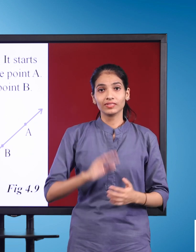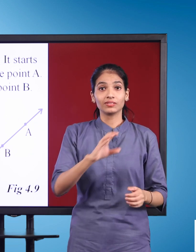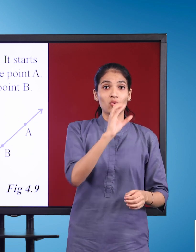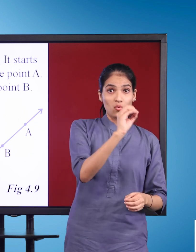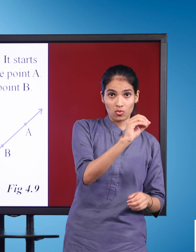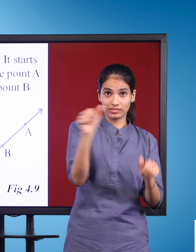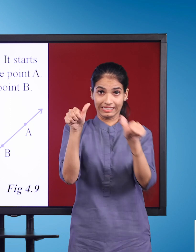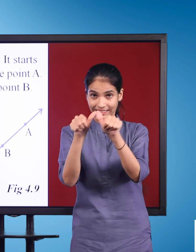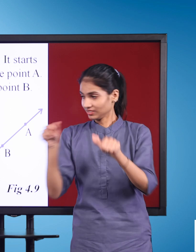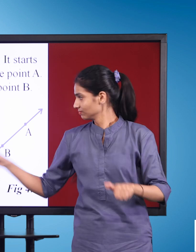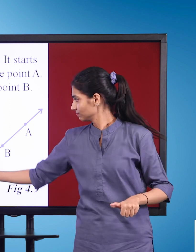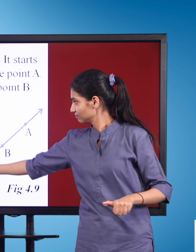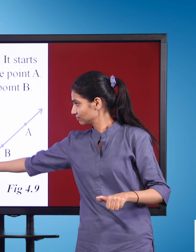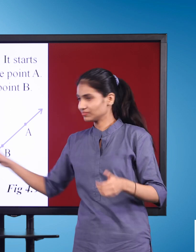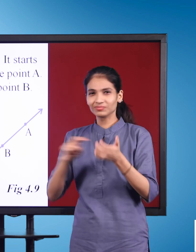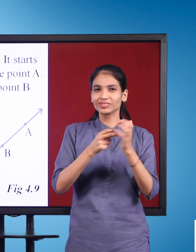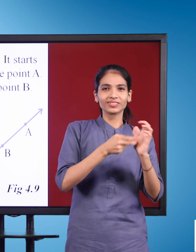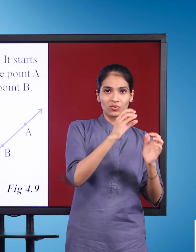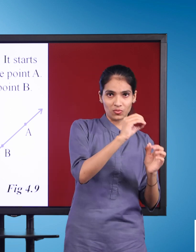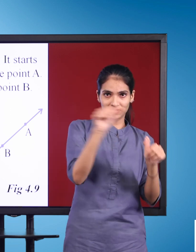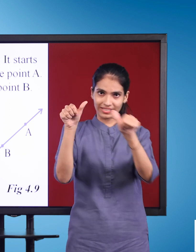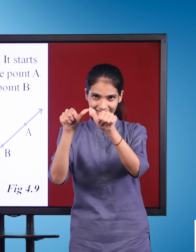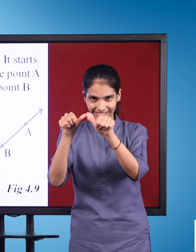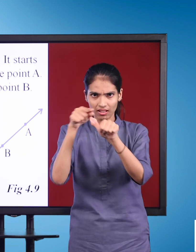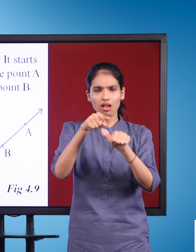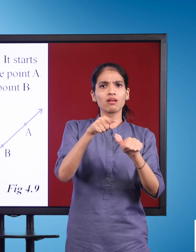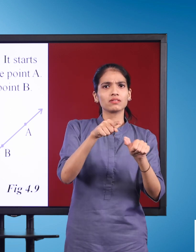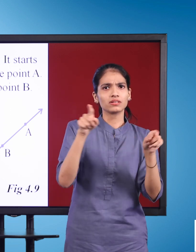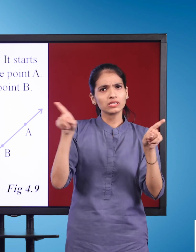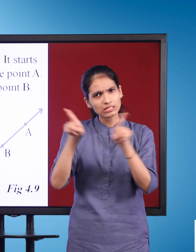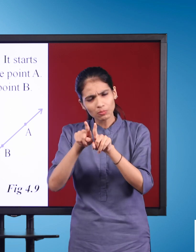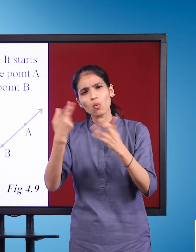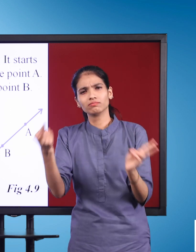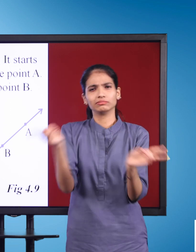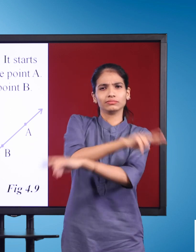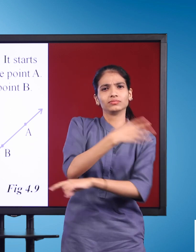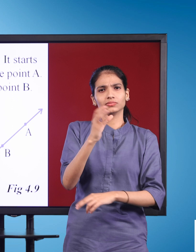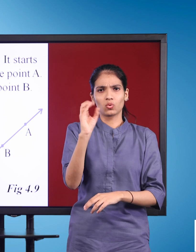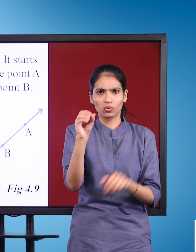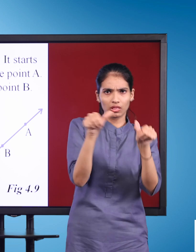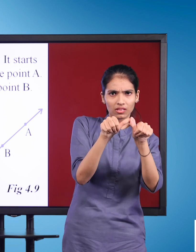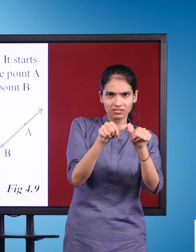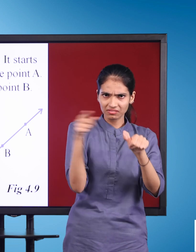Can we write OA as AO? Why or why not?